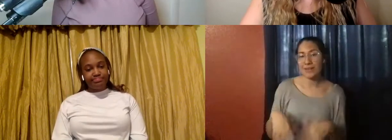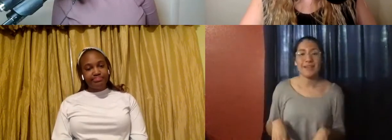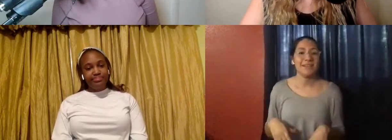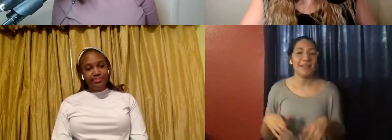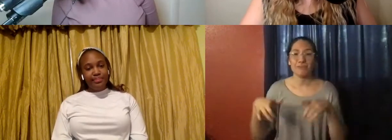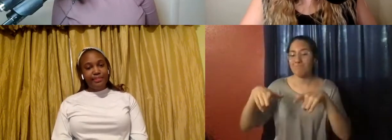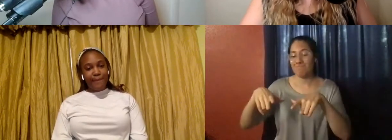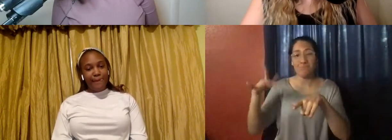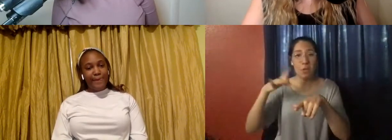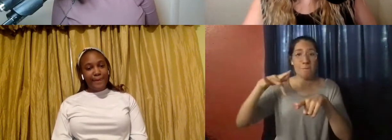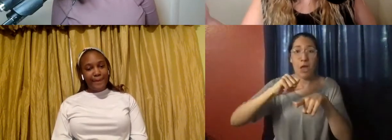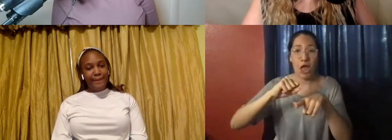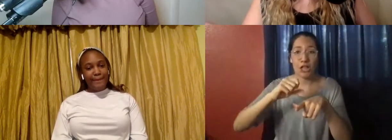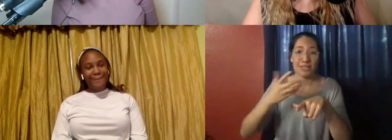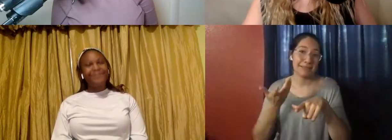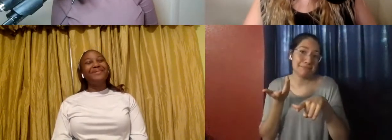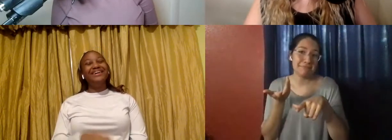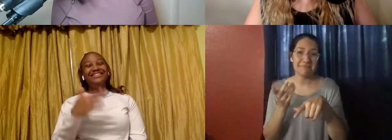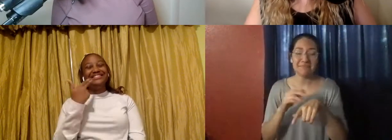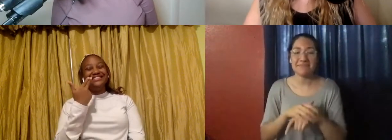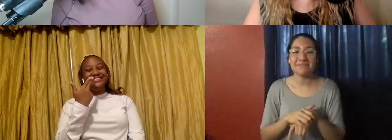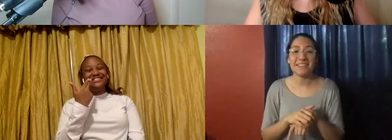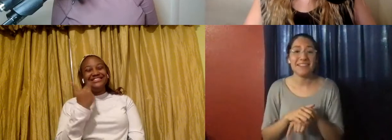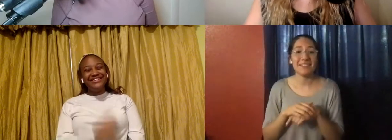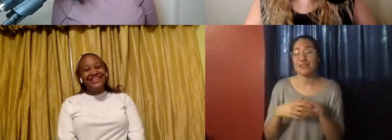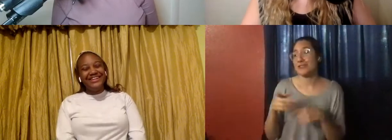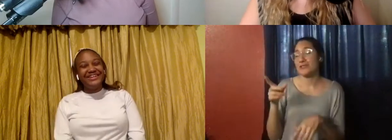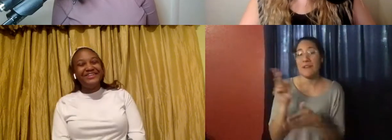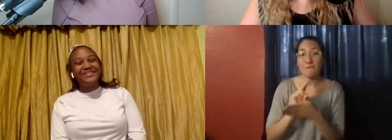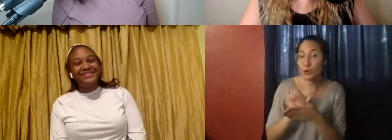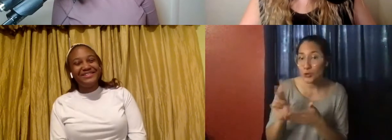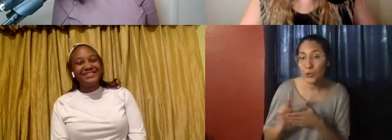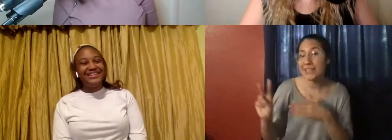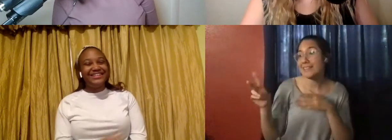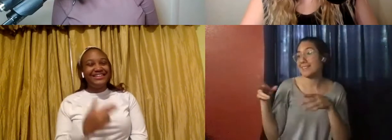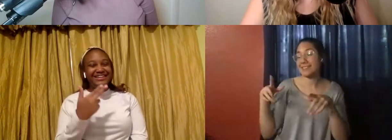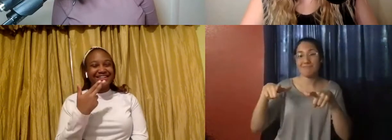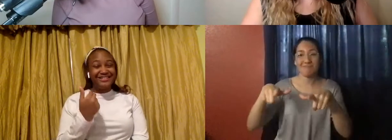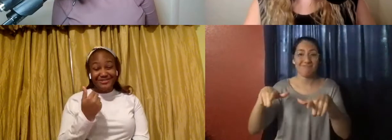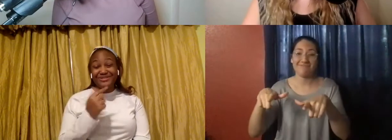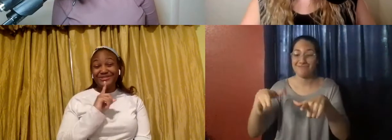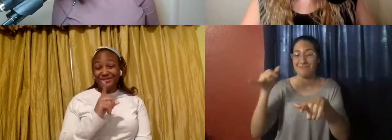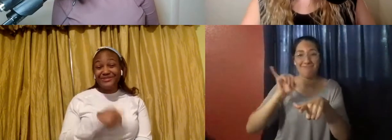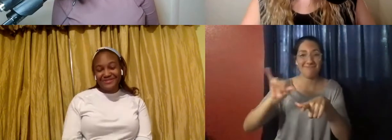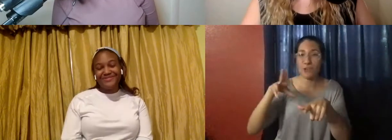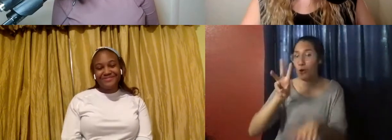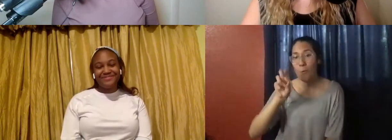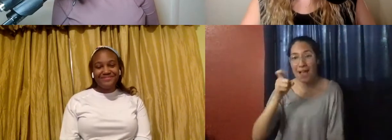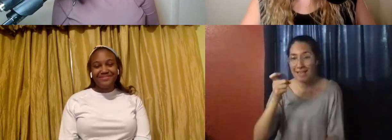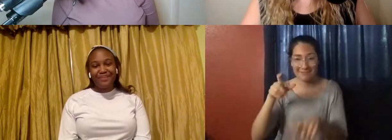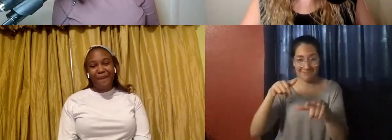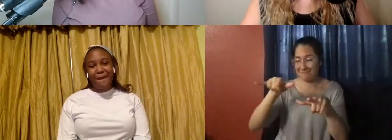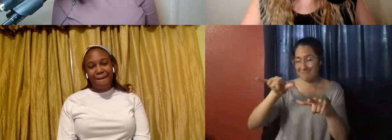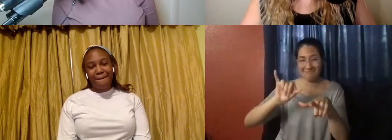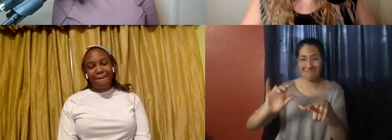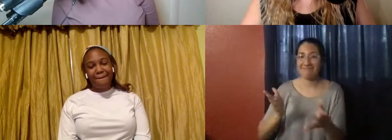appointment at the Pretty Kitty and she's getting it done every 2 weeks. So, it's true. I